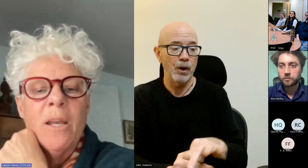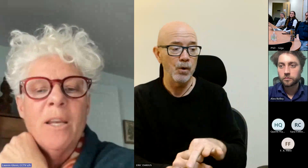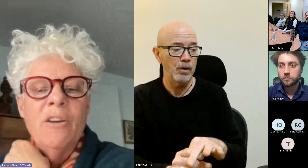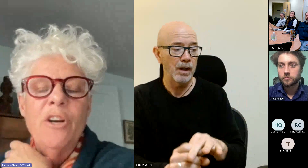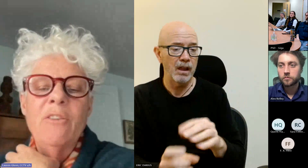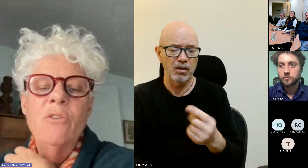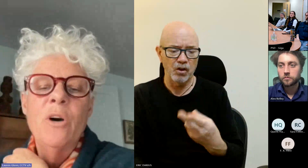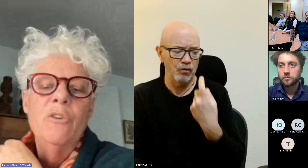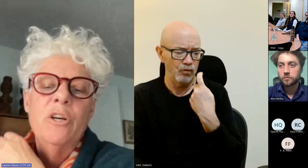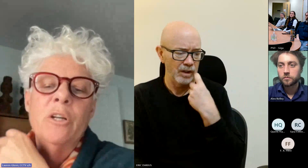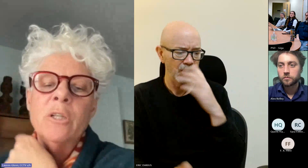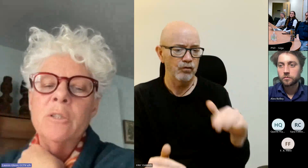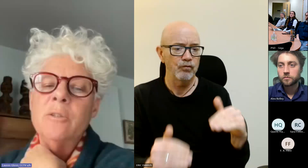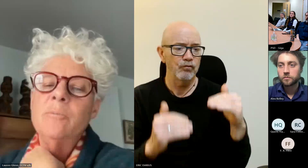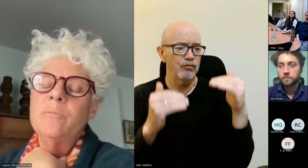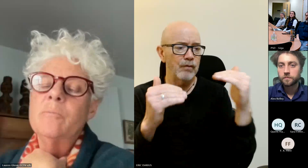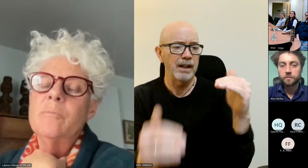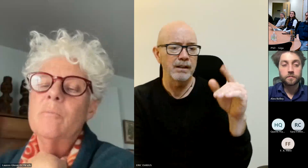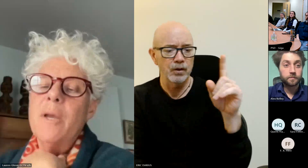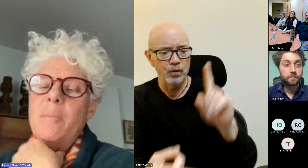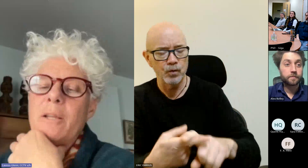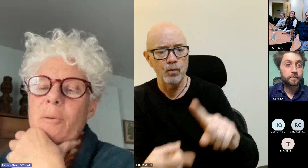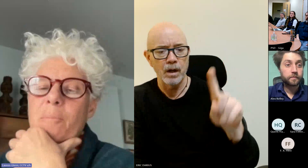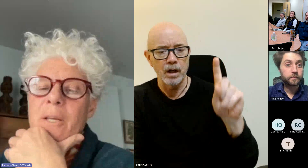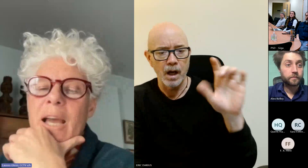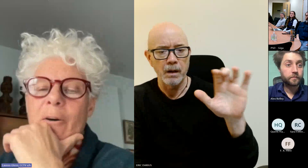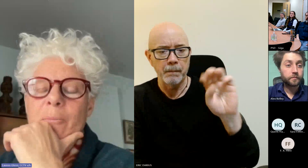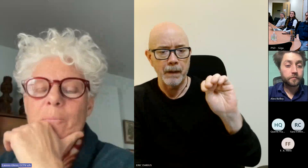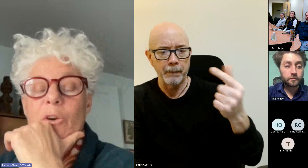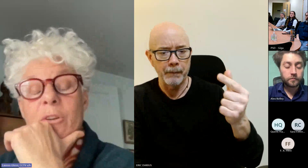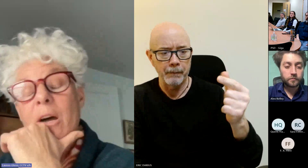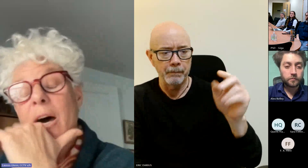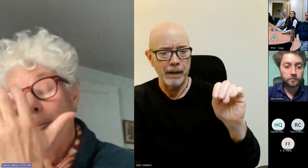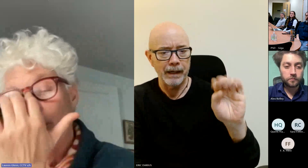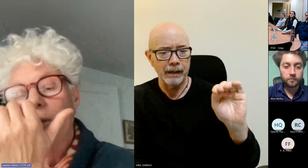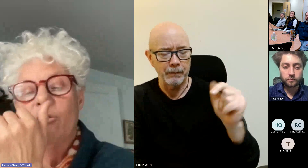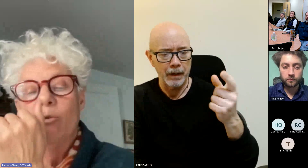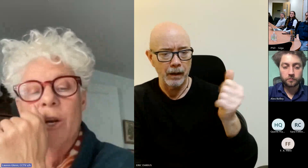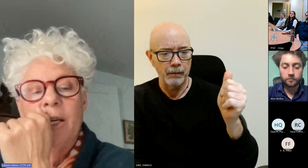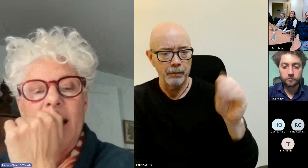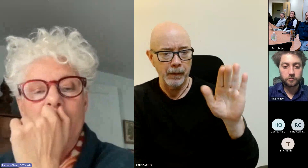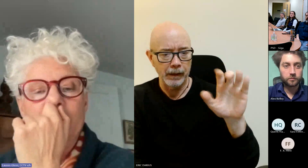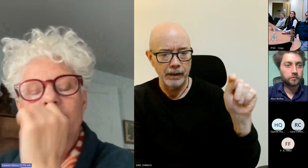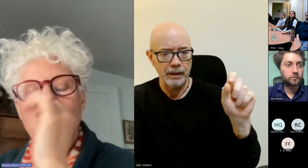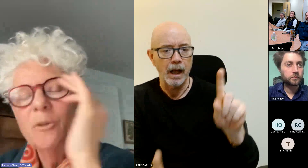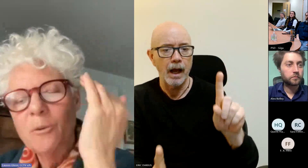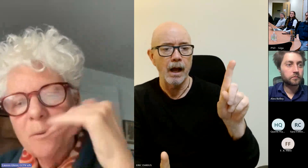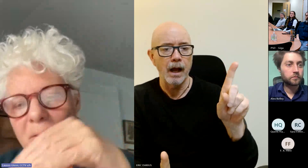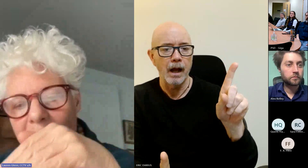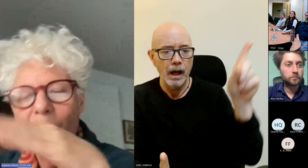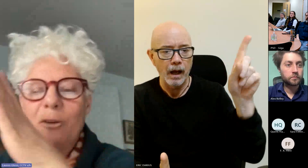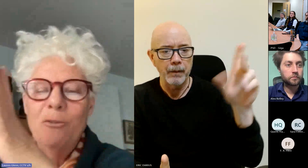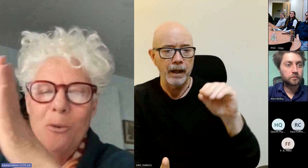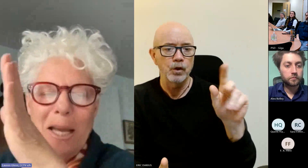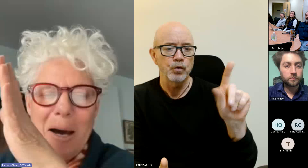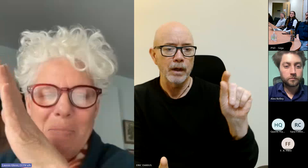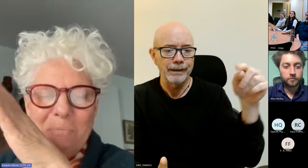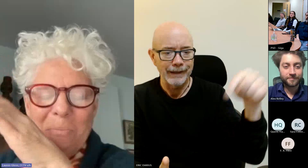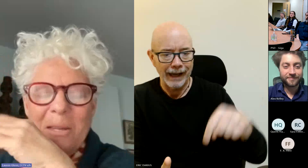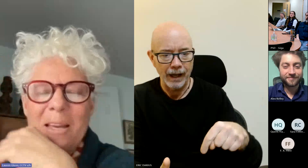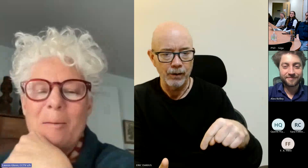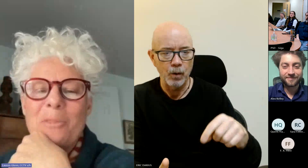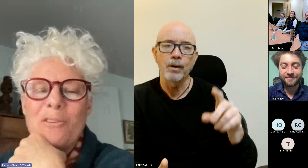for broadband internet to 100 megabits up and down, or up and 20 down, or down and